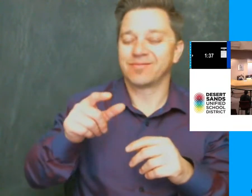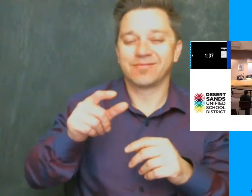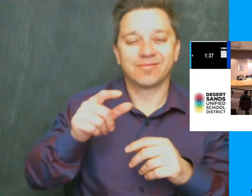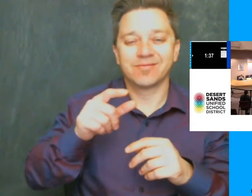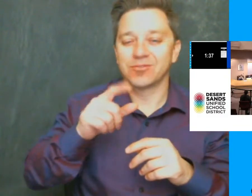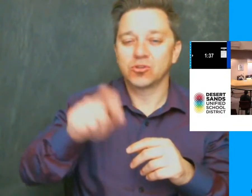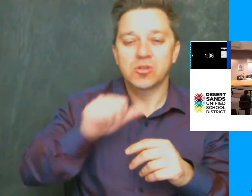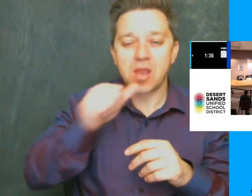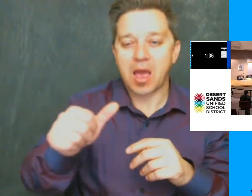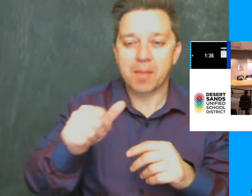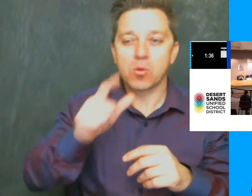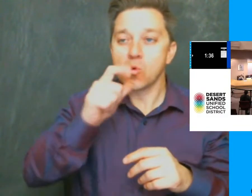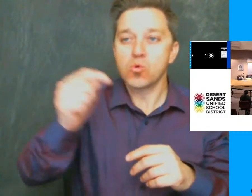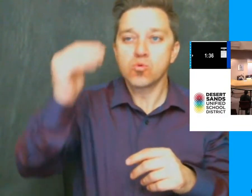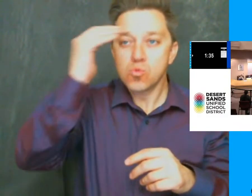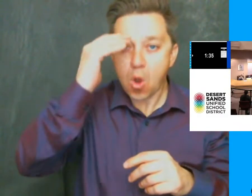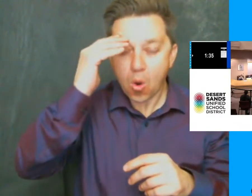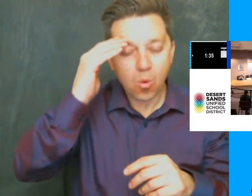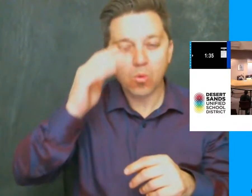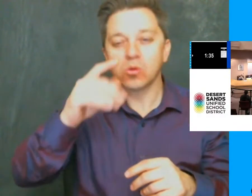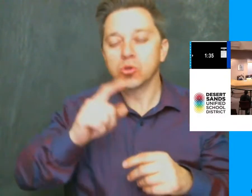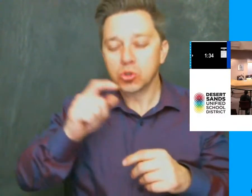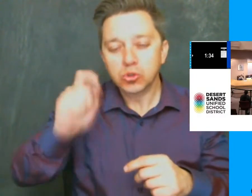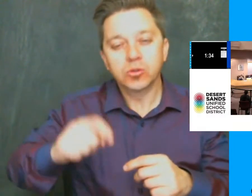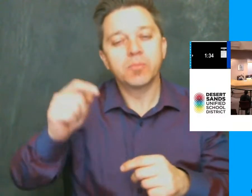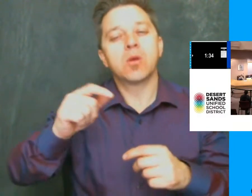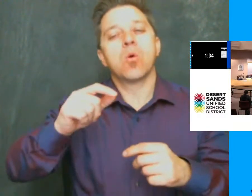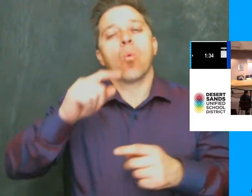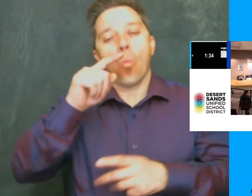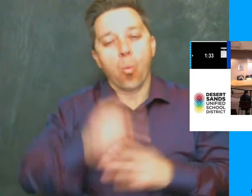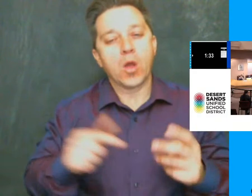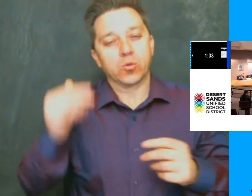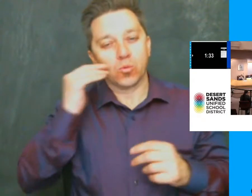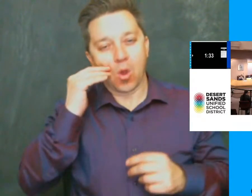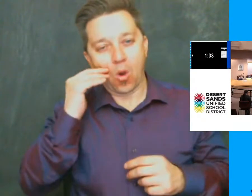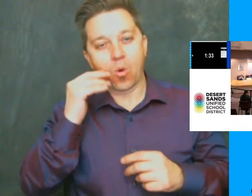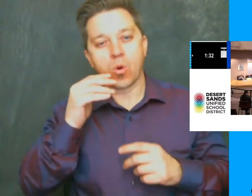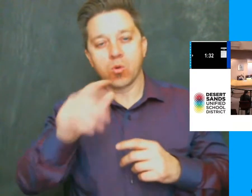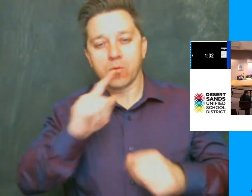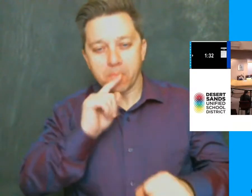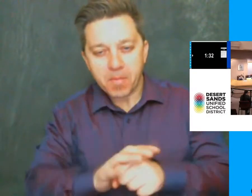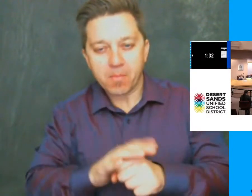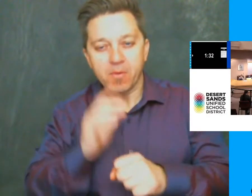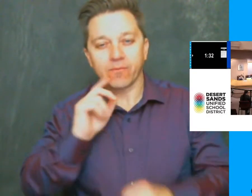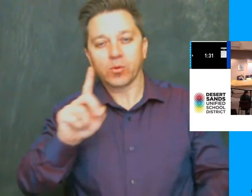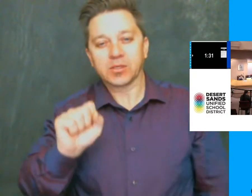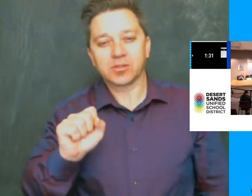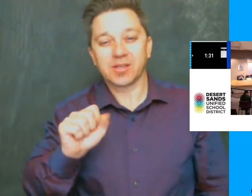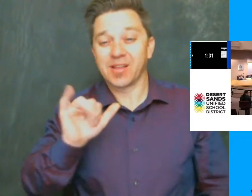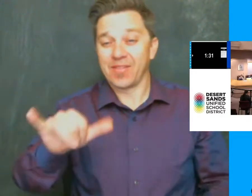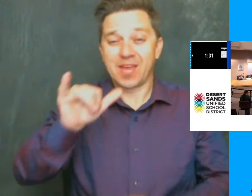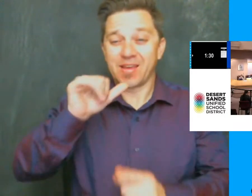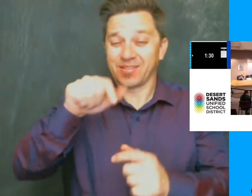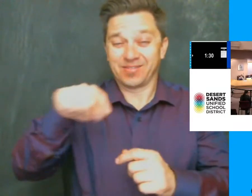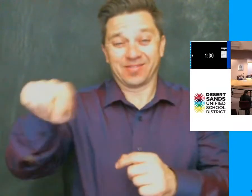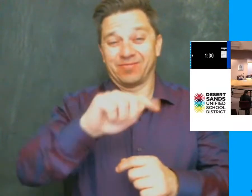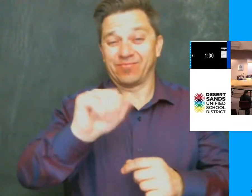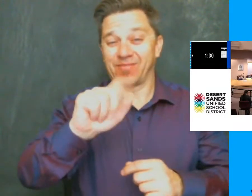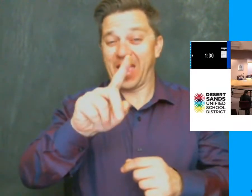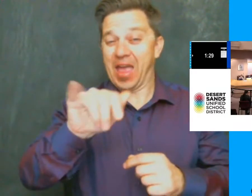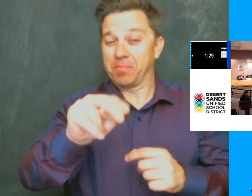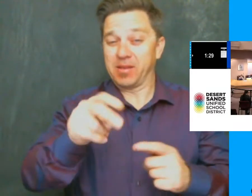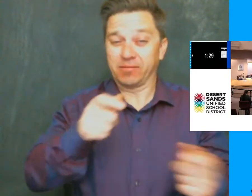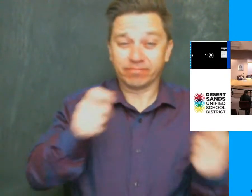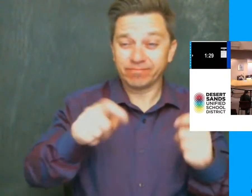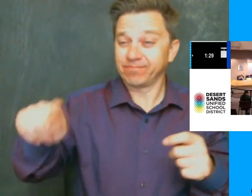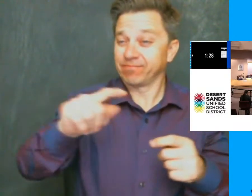what you know and what your commitment to Desert Sands is. And that's not being honored at all by this administration, at all.